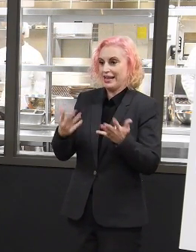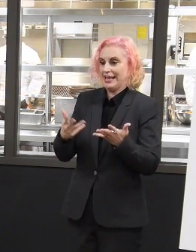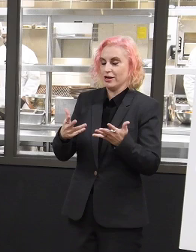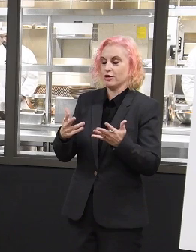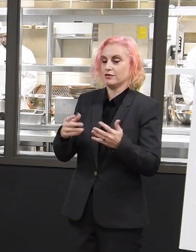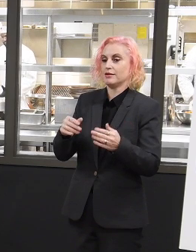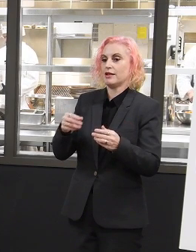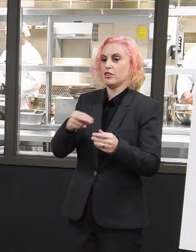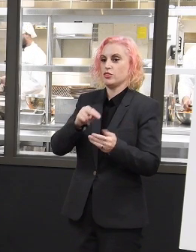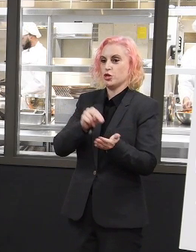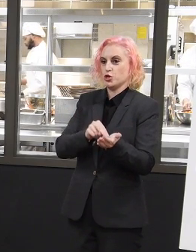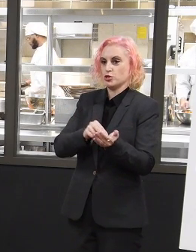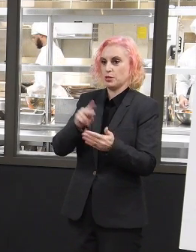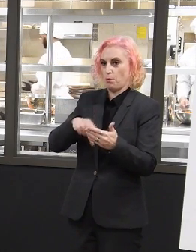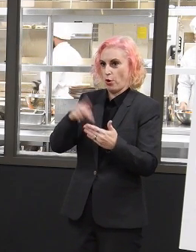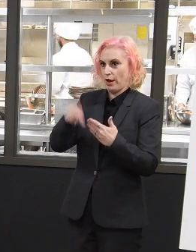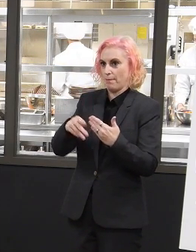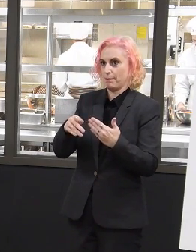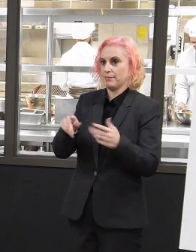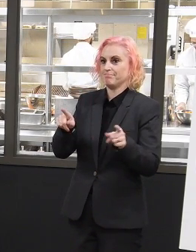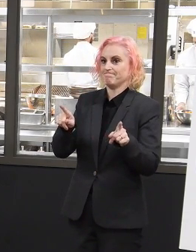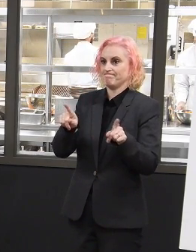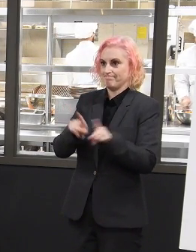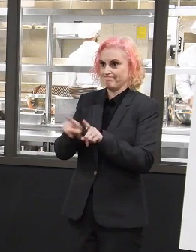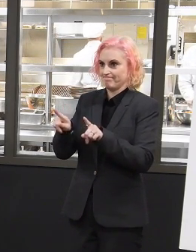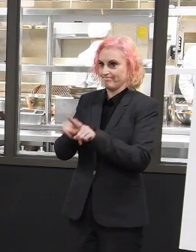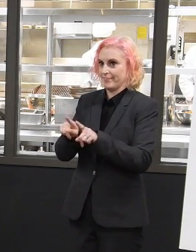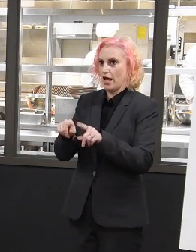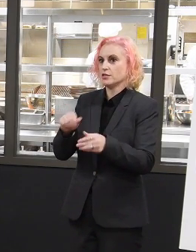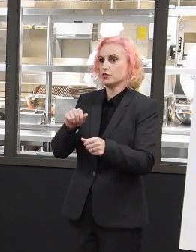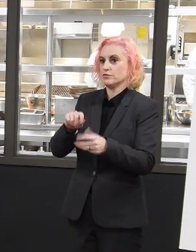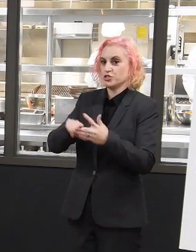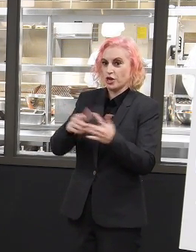nursing program here at HCC.